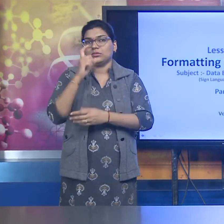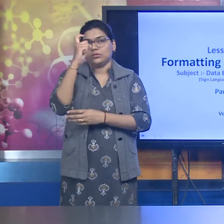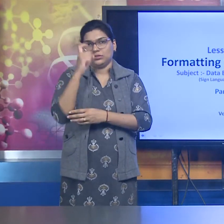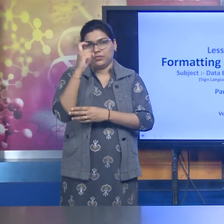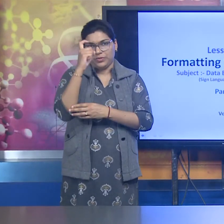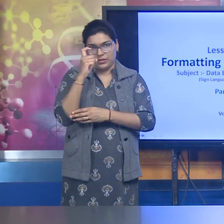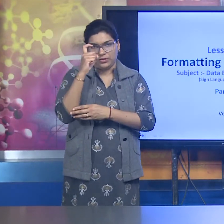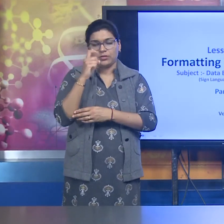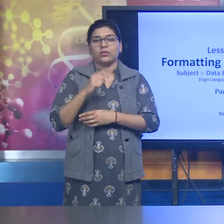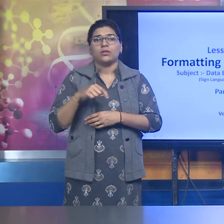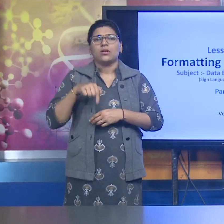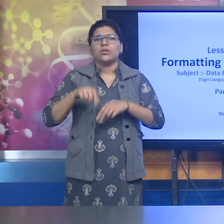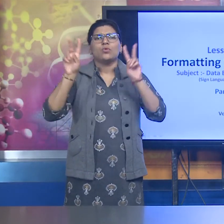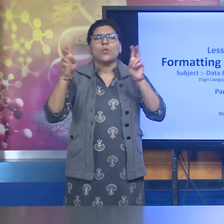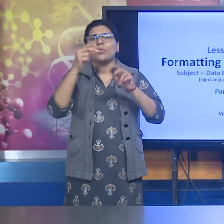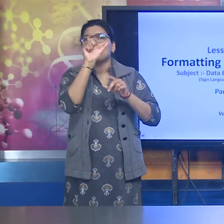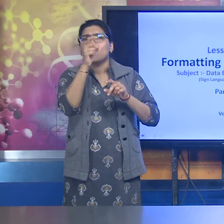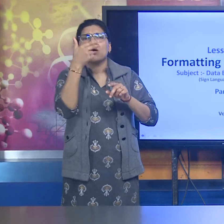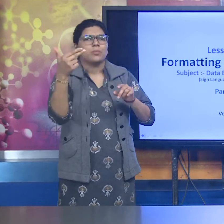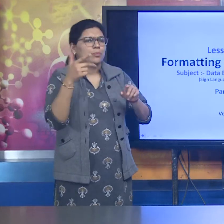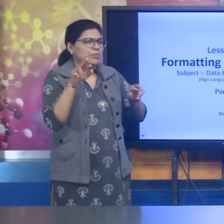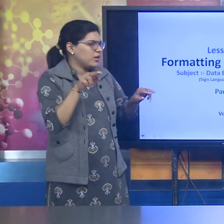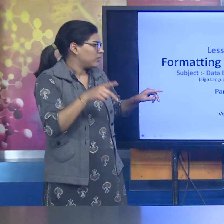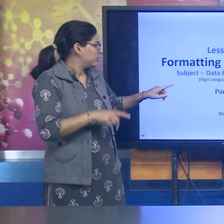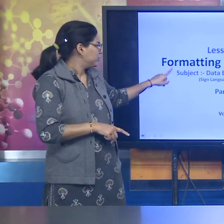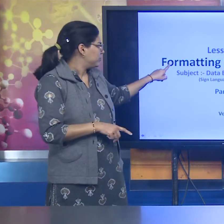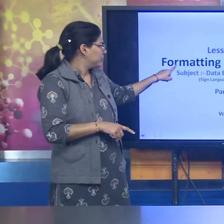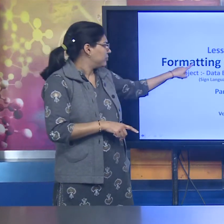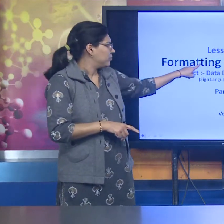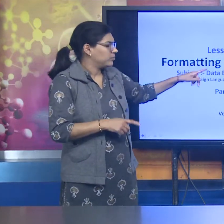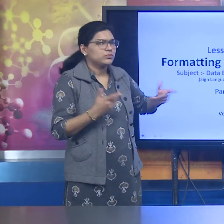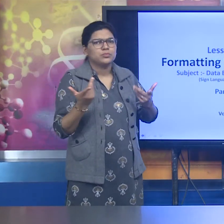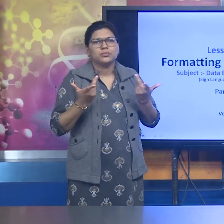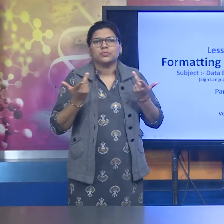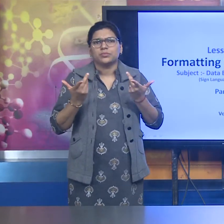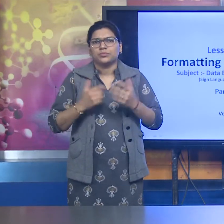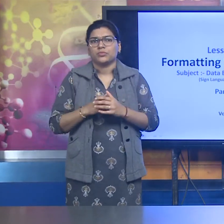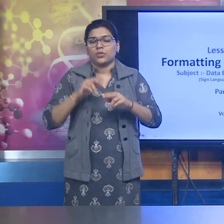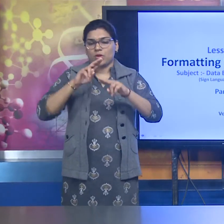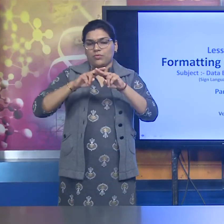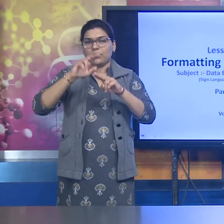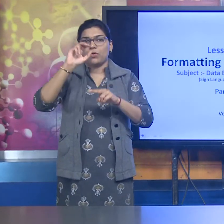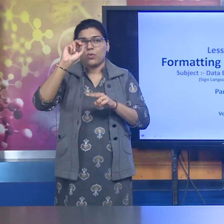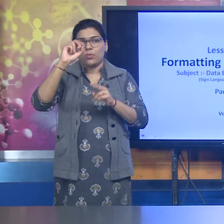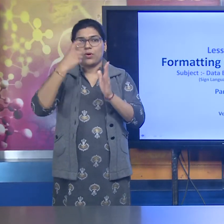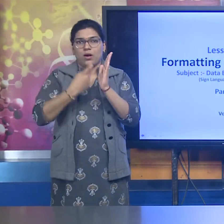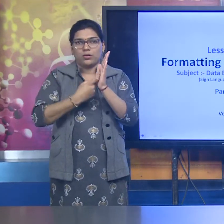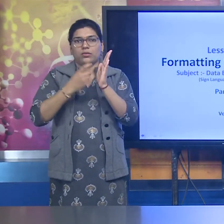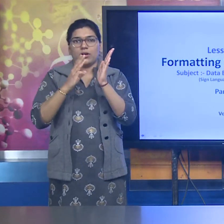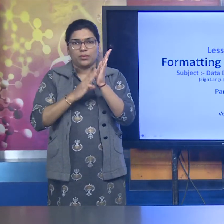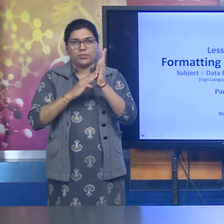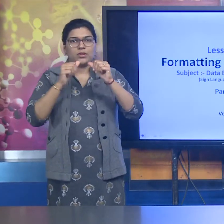of the lesson is Formatting Worksheets. Lesson